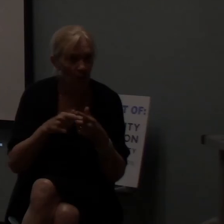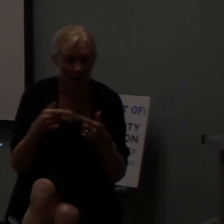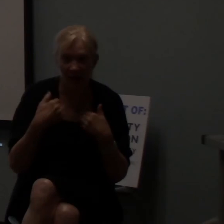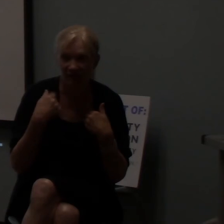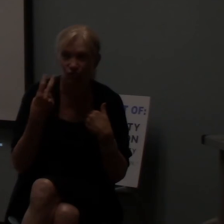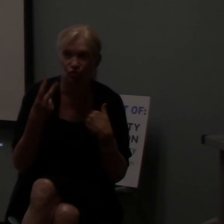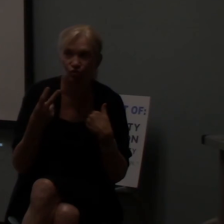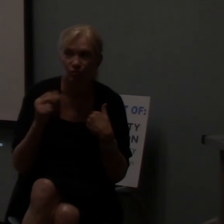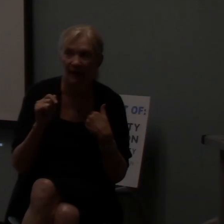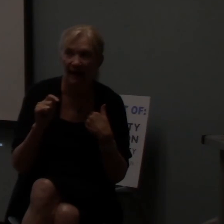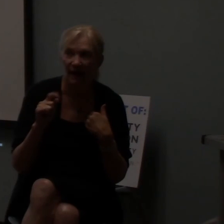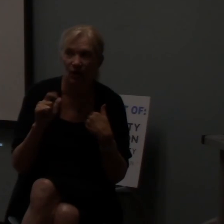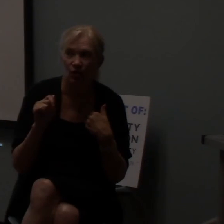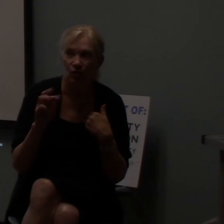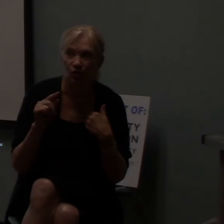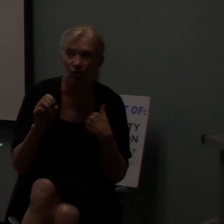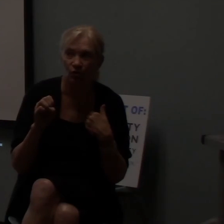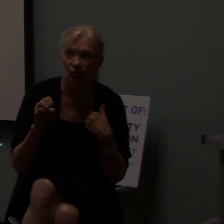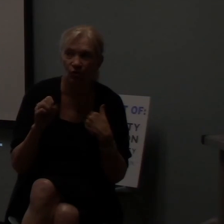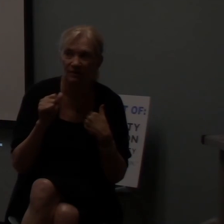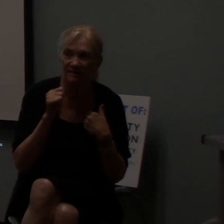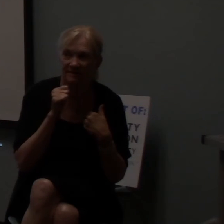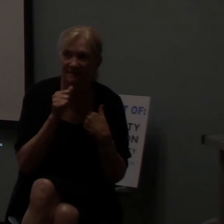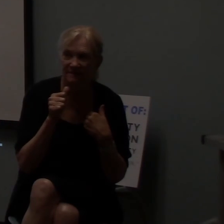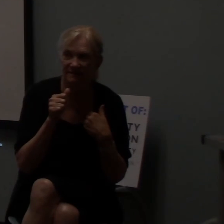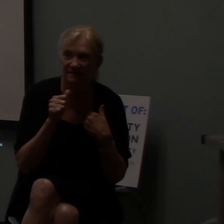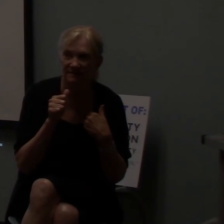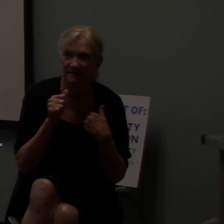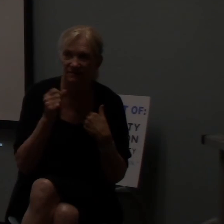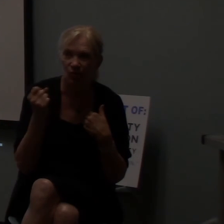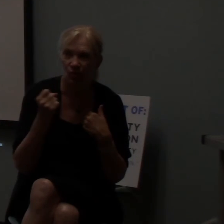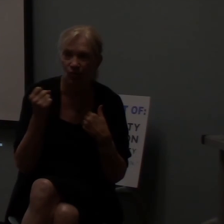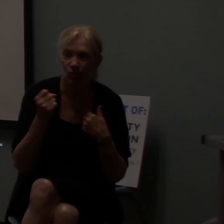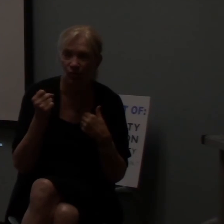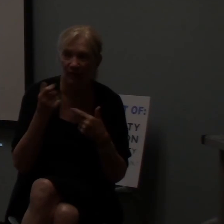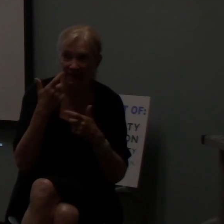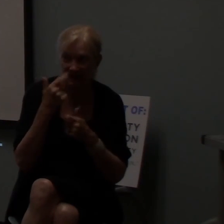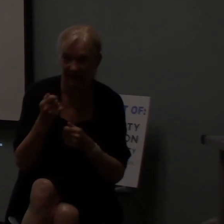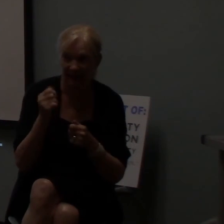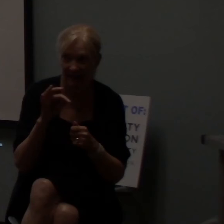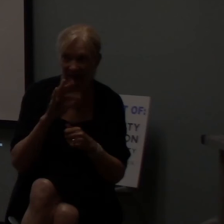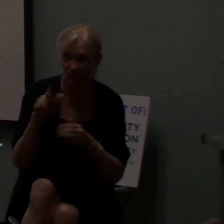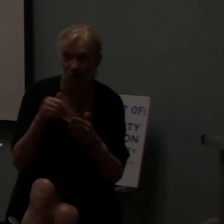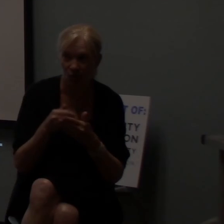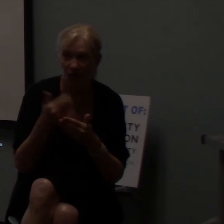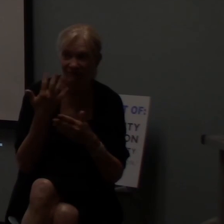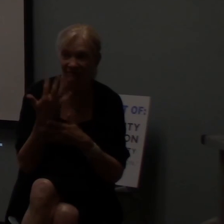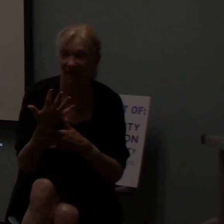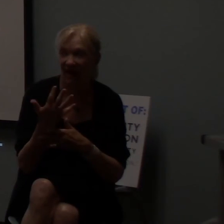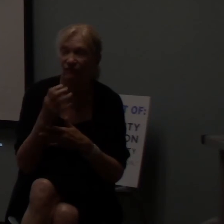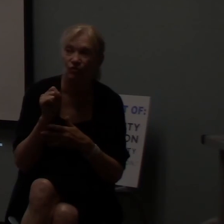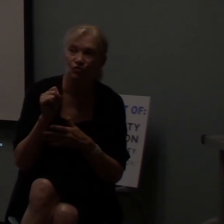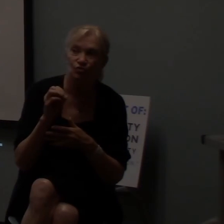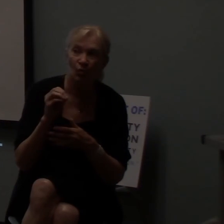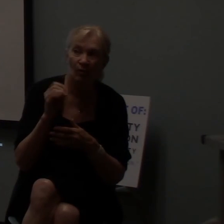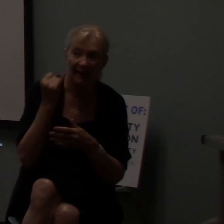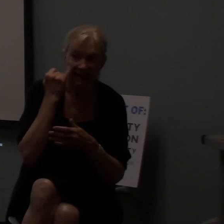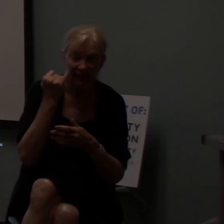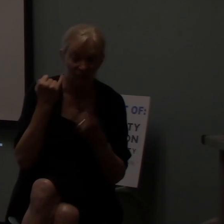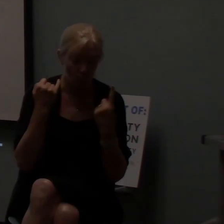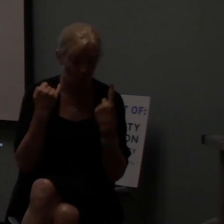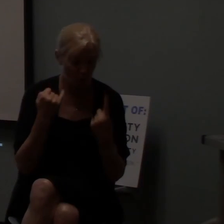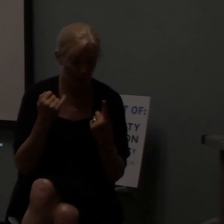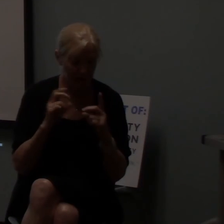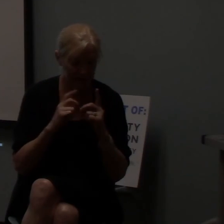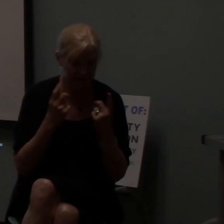large, they're not as beholden to parochial interests as if they're all 5 from a district. So if there is one district